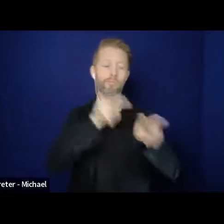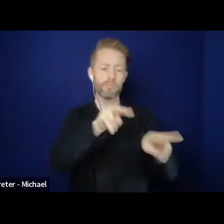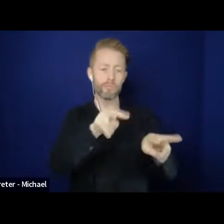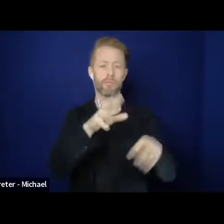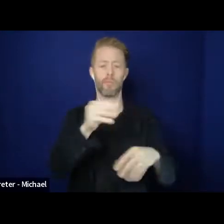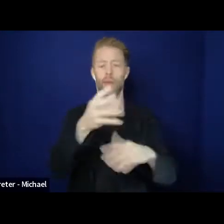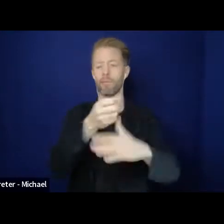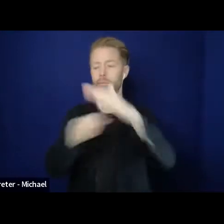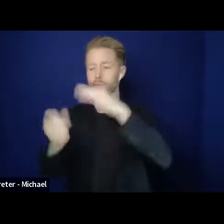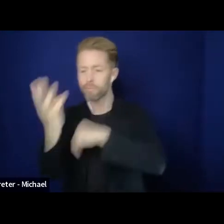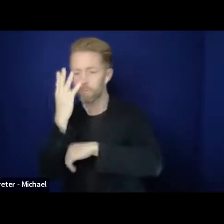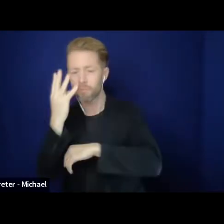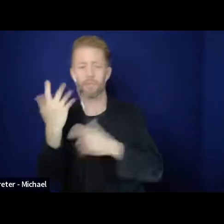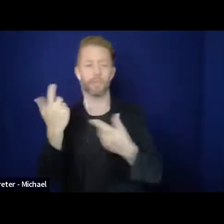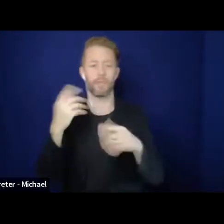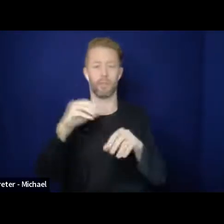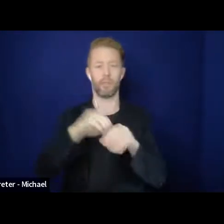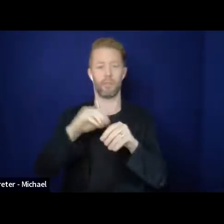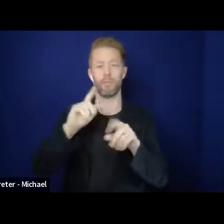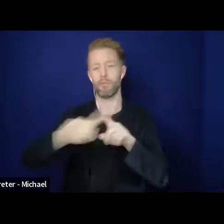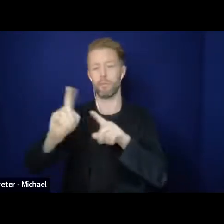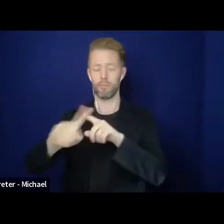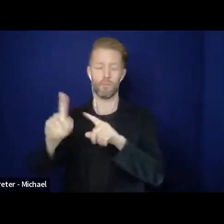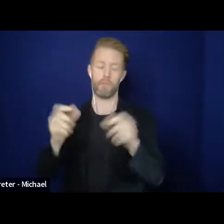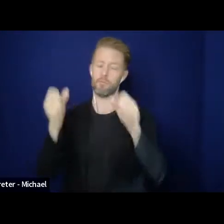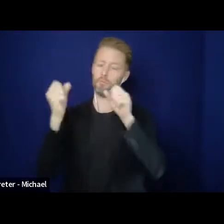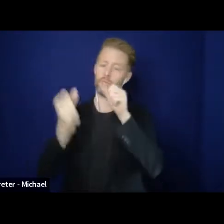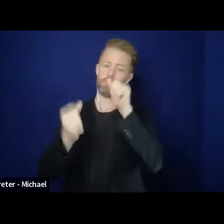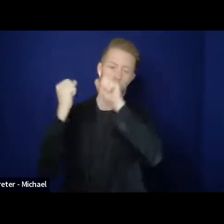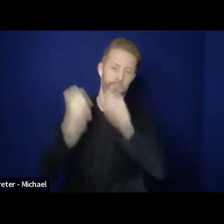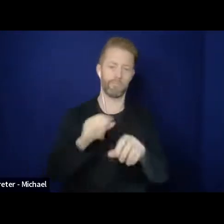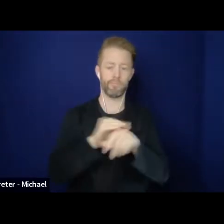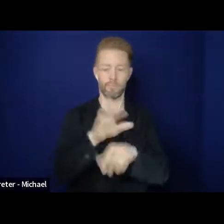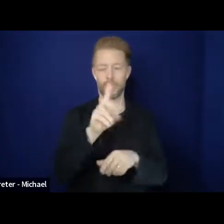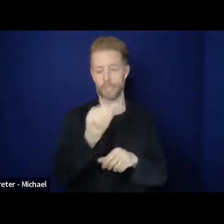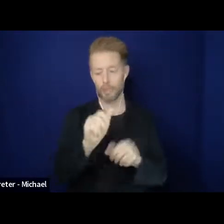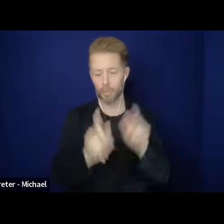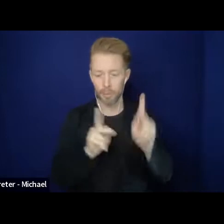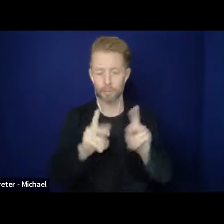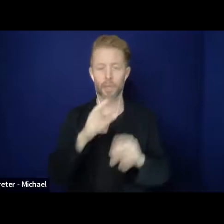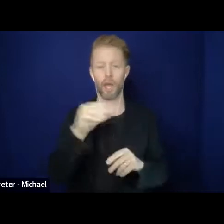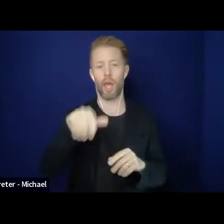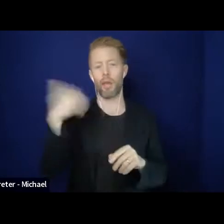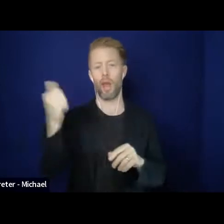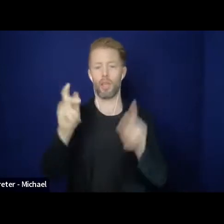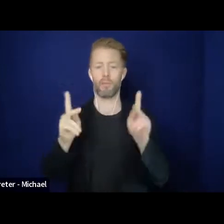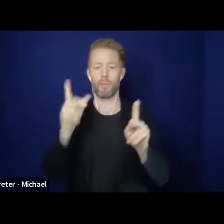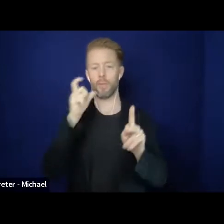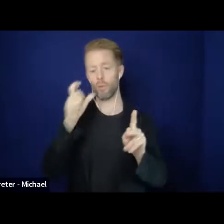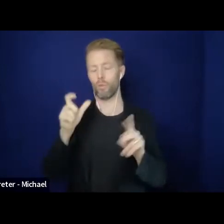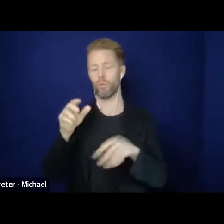variety of other contexts, predominantly affecting disabled folks and other folks at the margins of the margins.